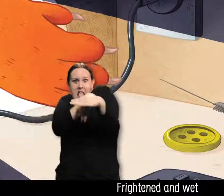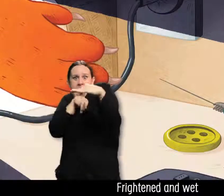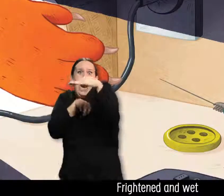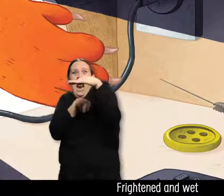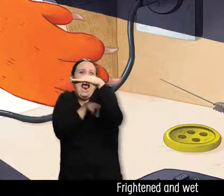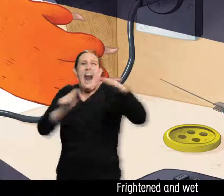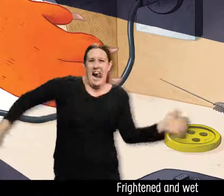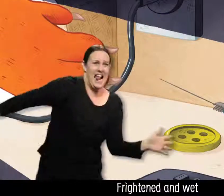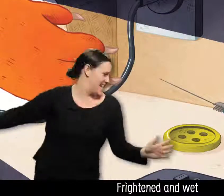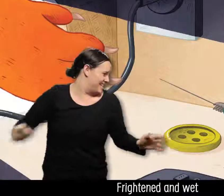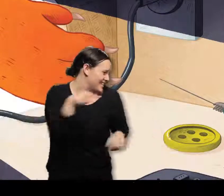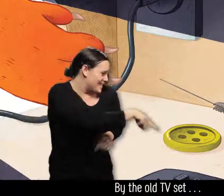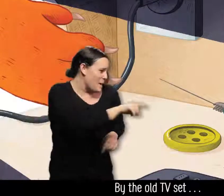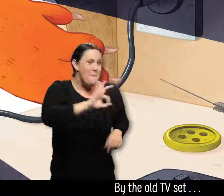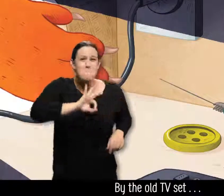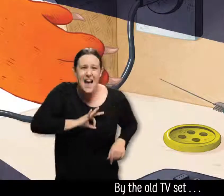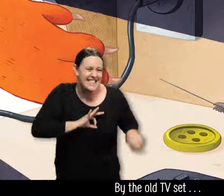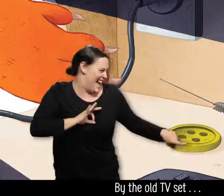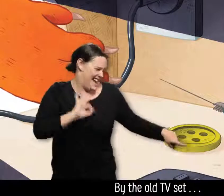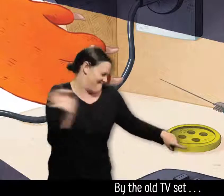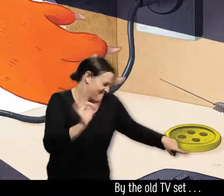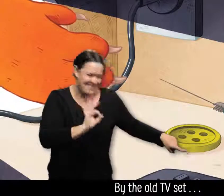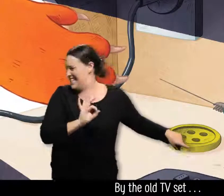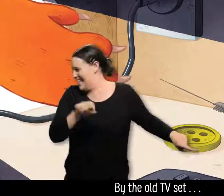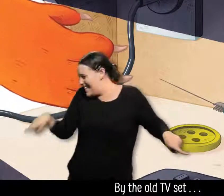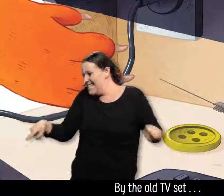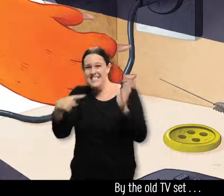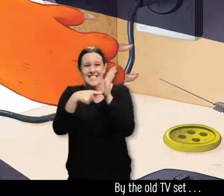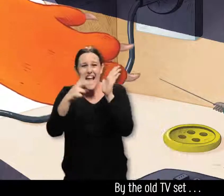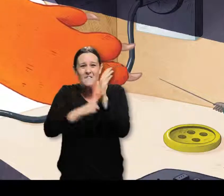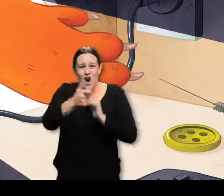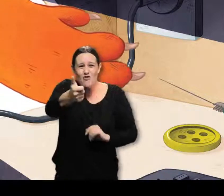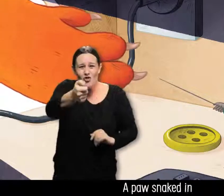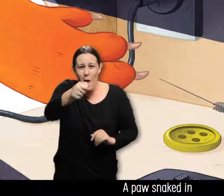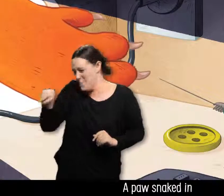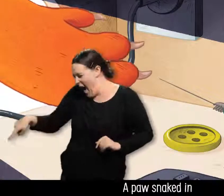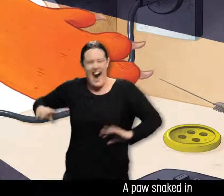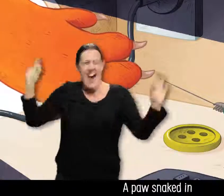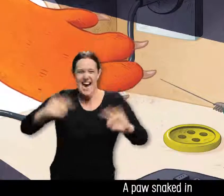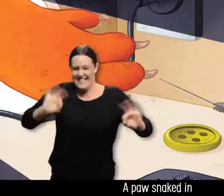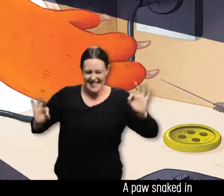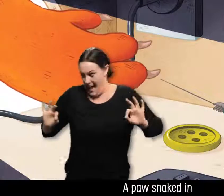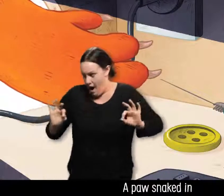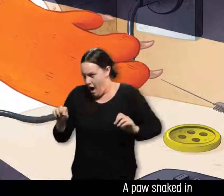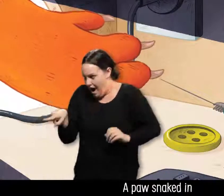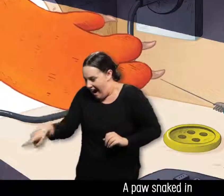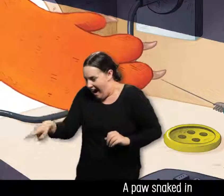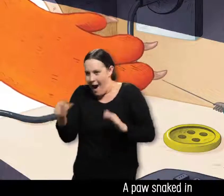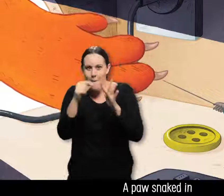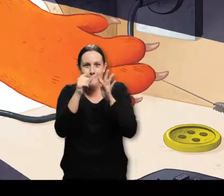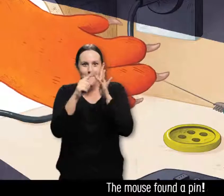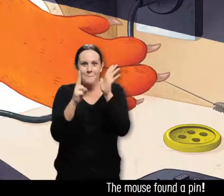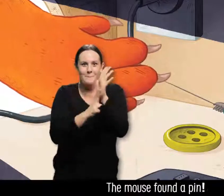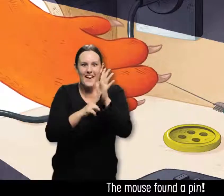frightened and wet by the old tv set a paw snaked